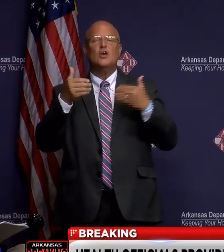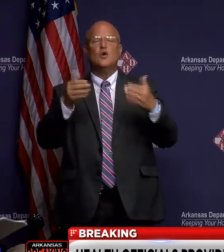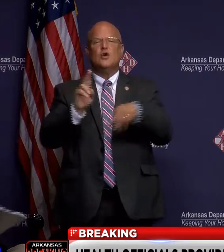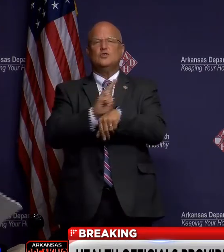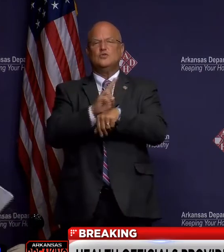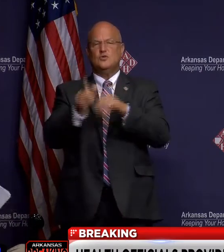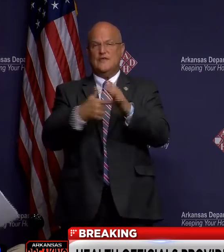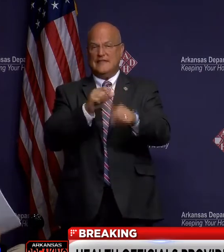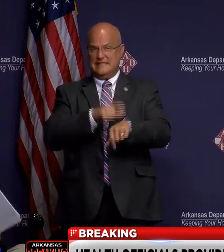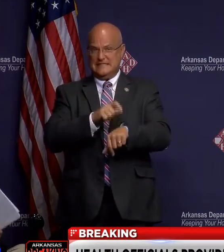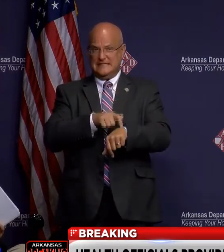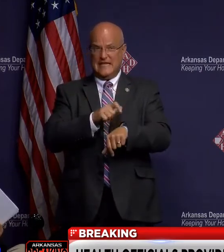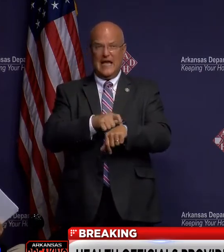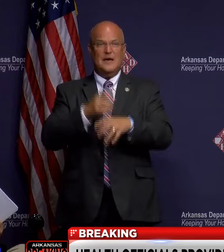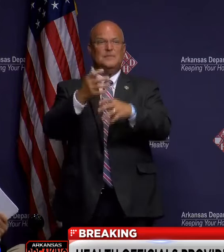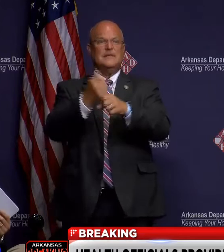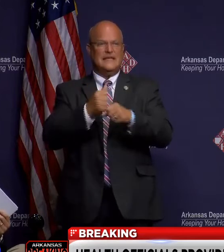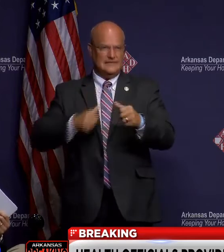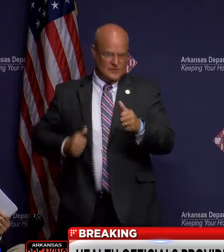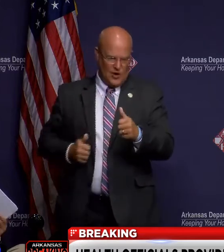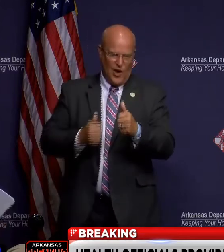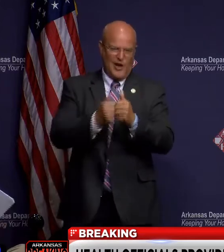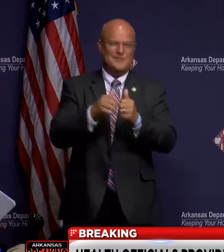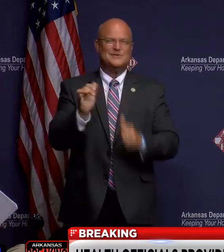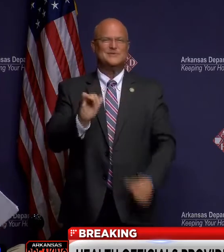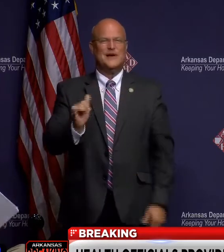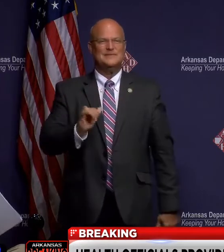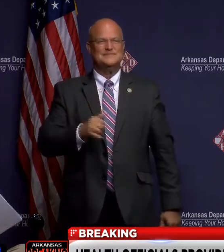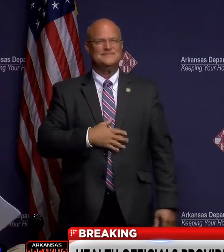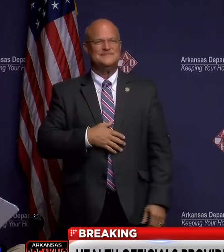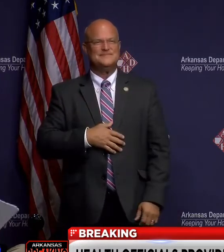this opportunity to get caught up as well.